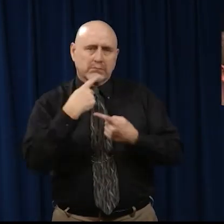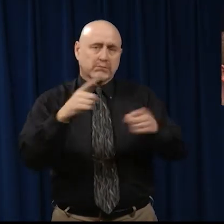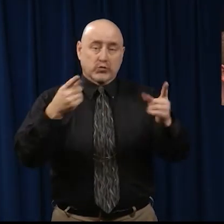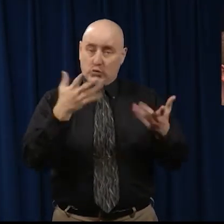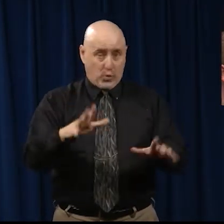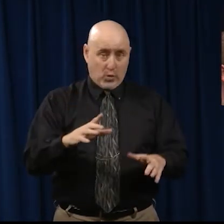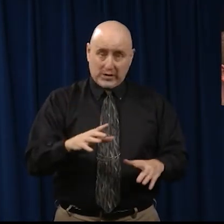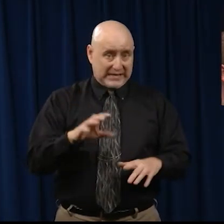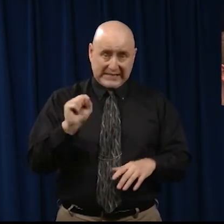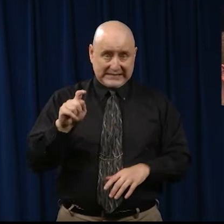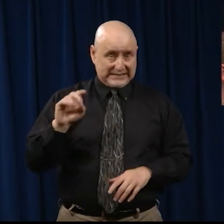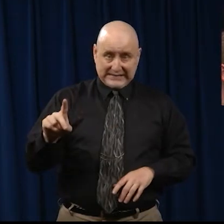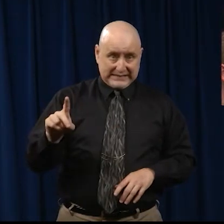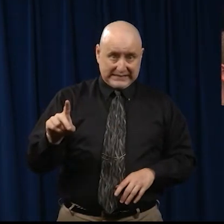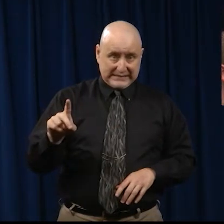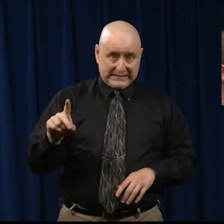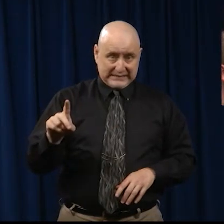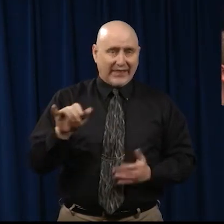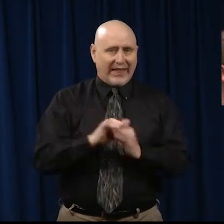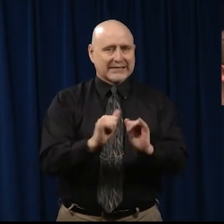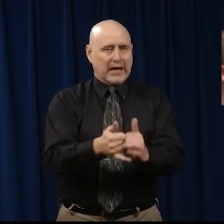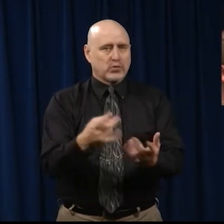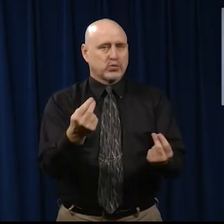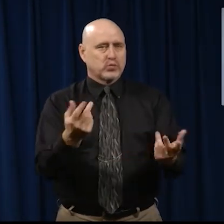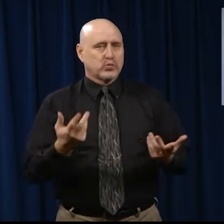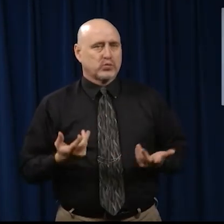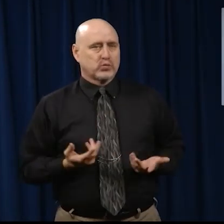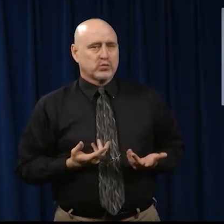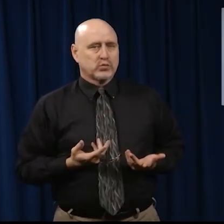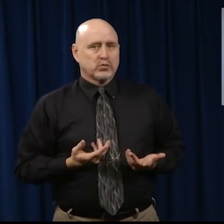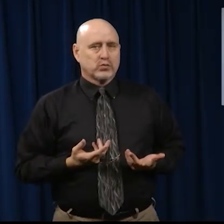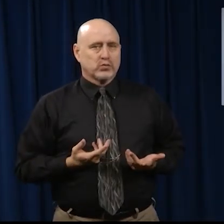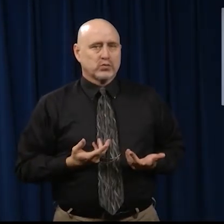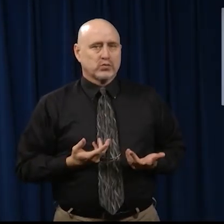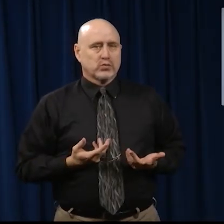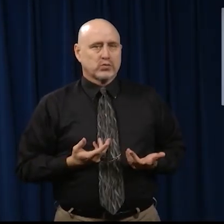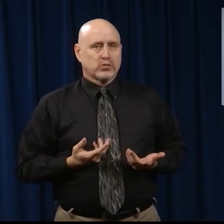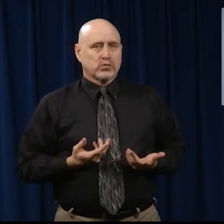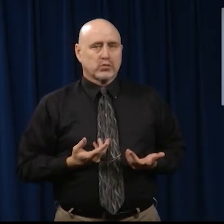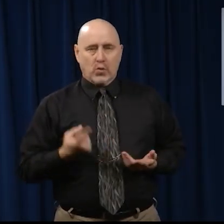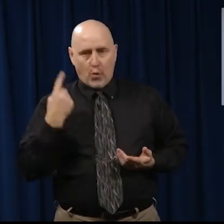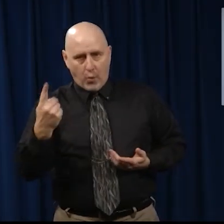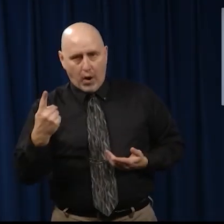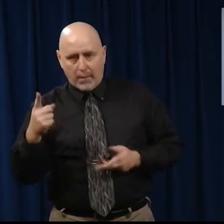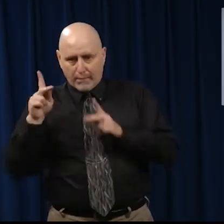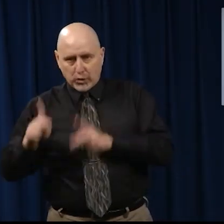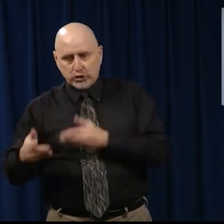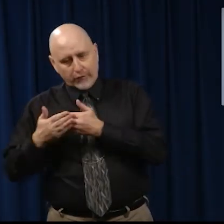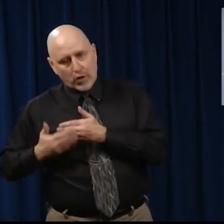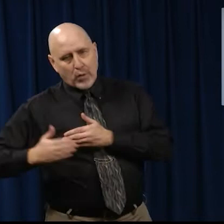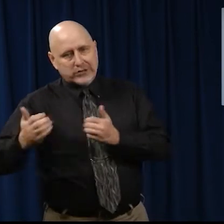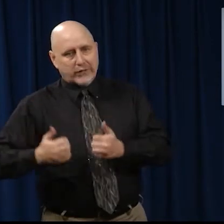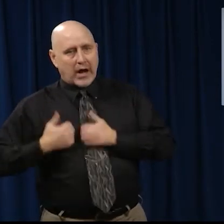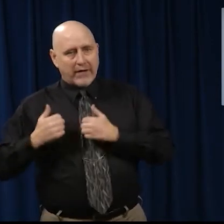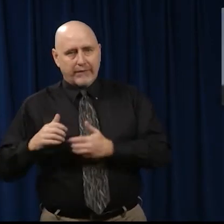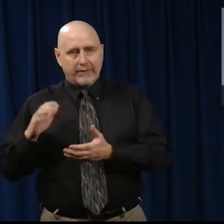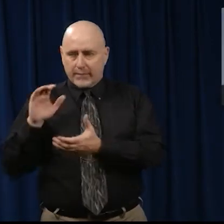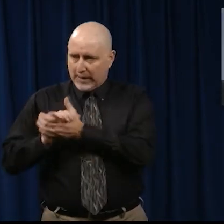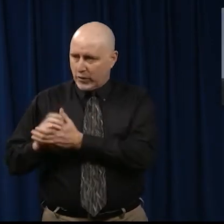government telling you if you don't want a sexually transmitted disease, that's how you need to have sex in your life with one person, get